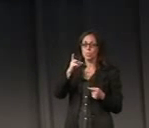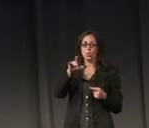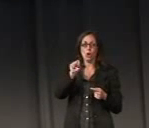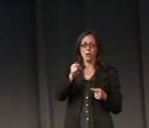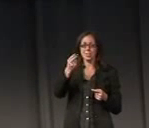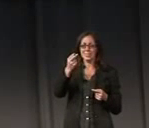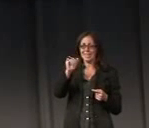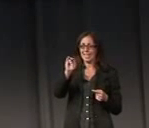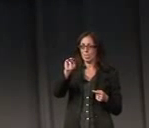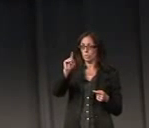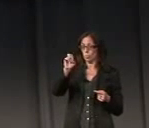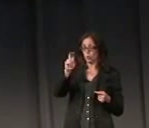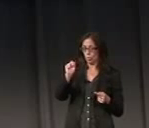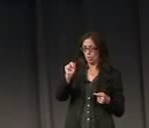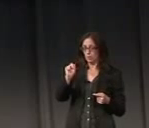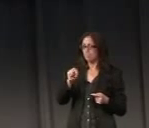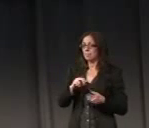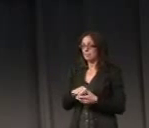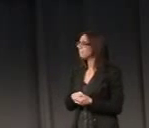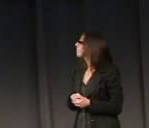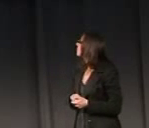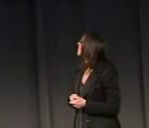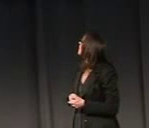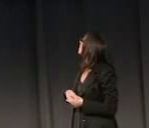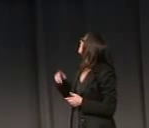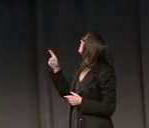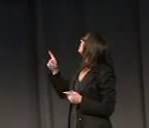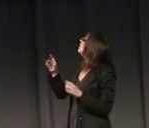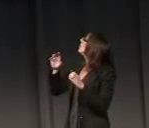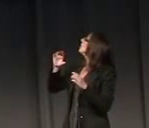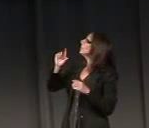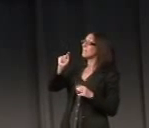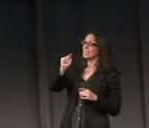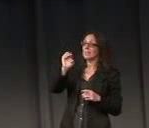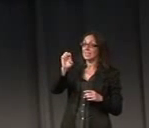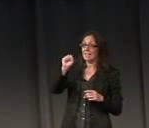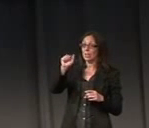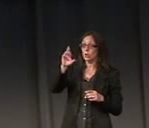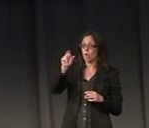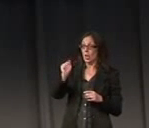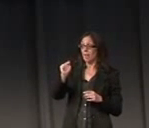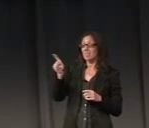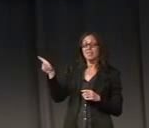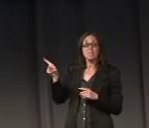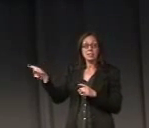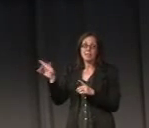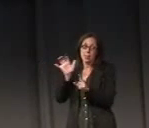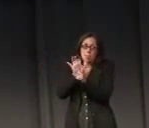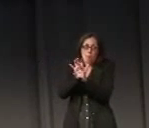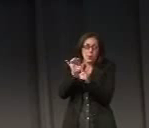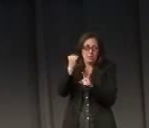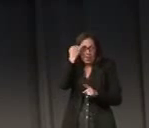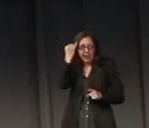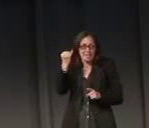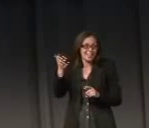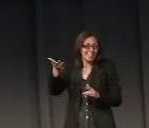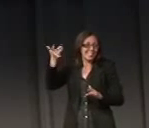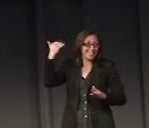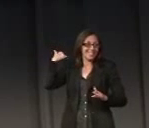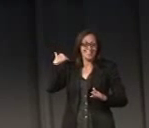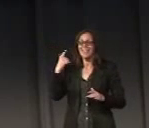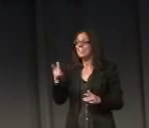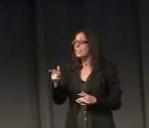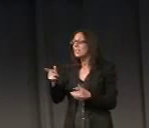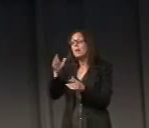Tesseract, who was perhaps the greatest popularizer of the 4th dimension at the turn of the century. He believed that investigating